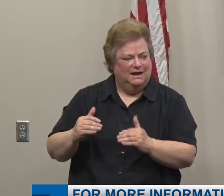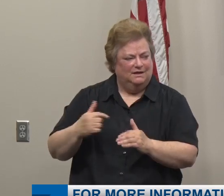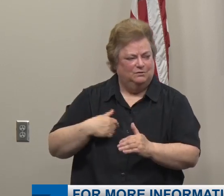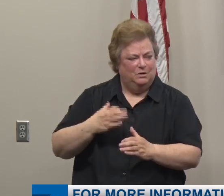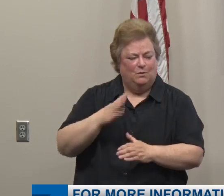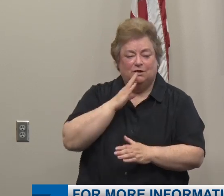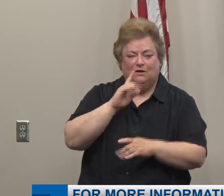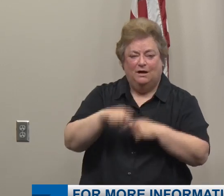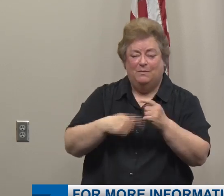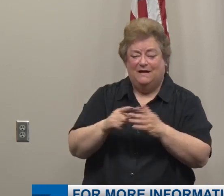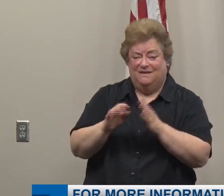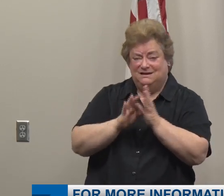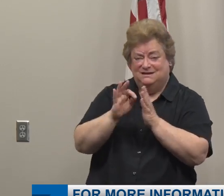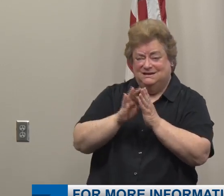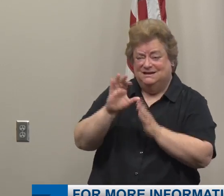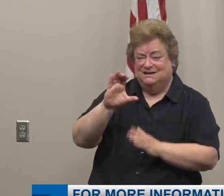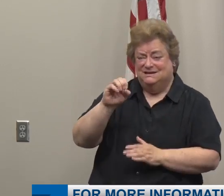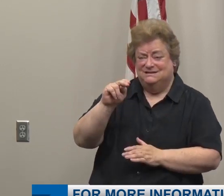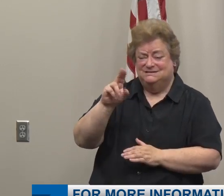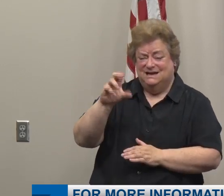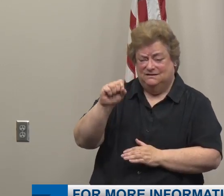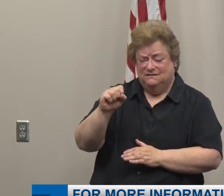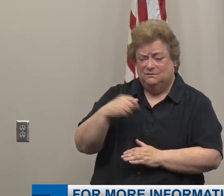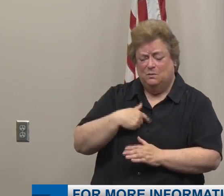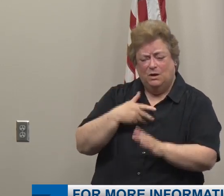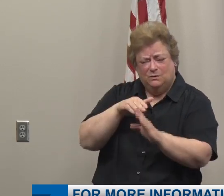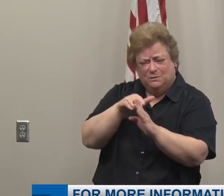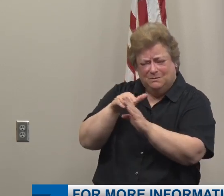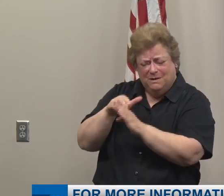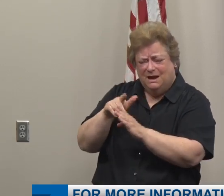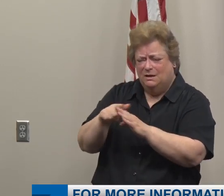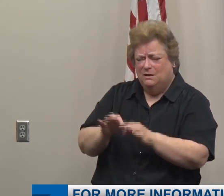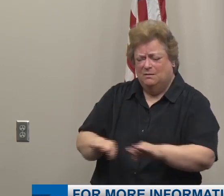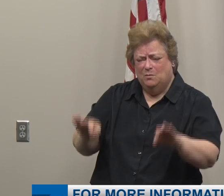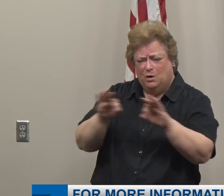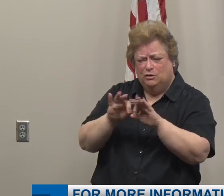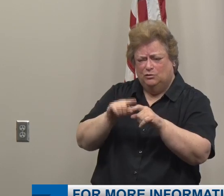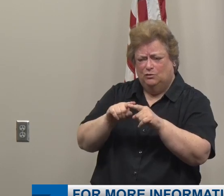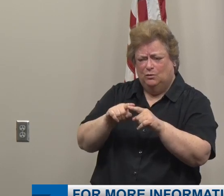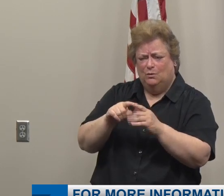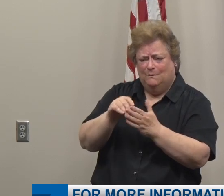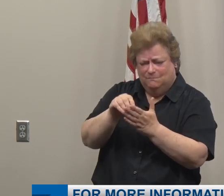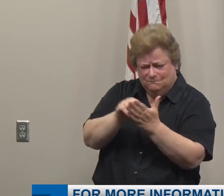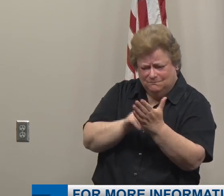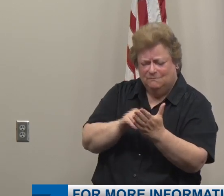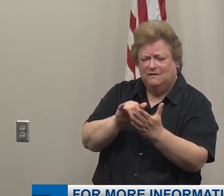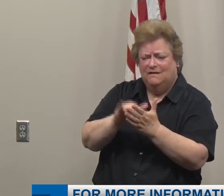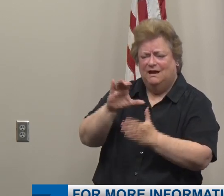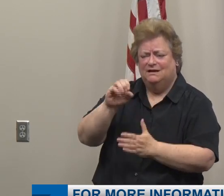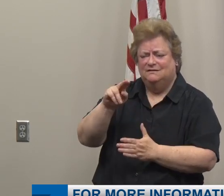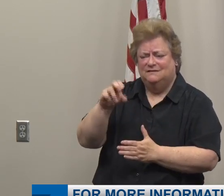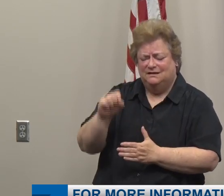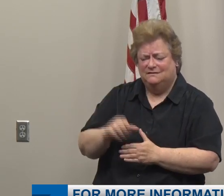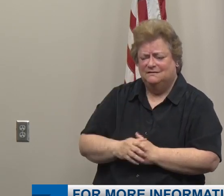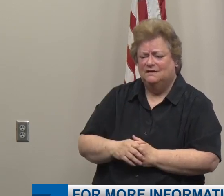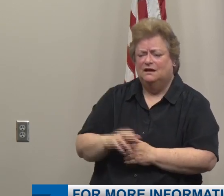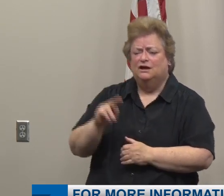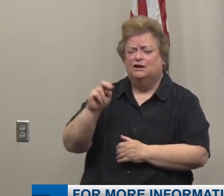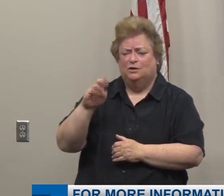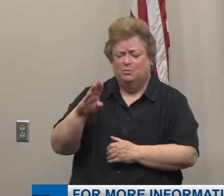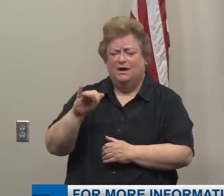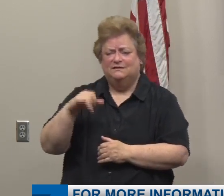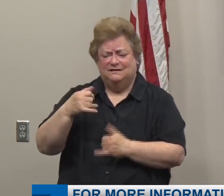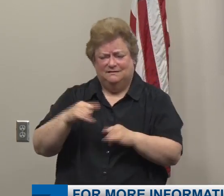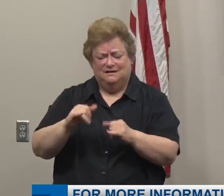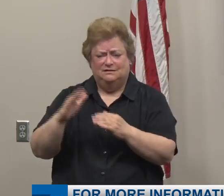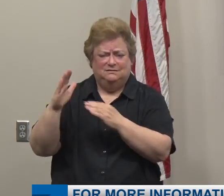the census we just want to remind everyone how important it is to complete the 2020 census the great news is that Nebraska is still in the top